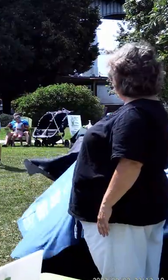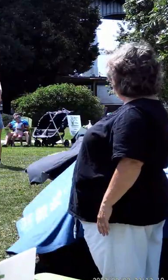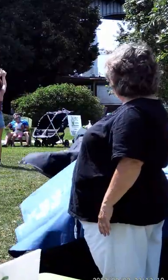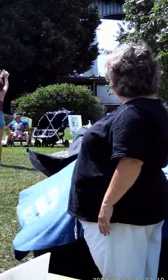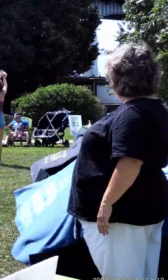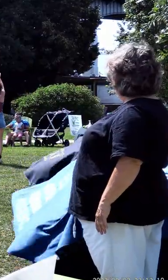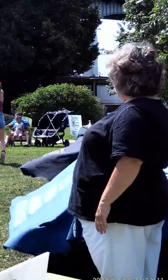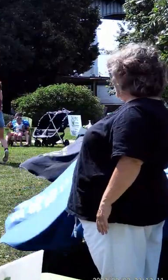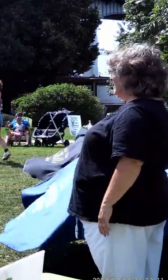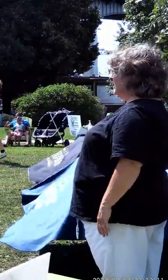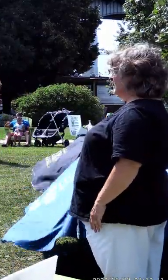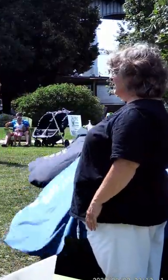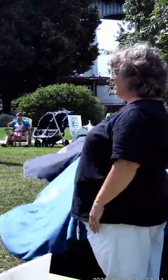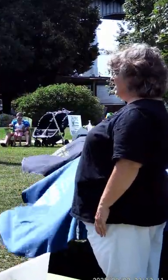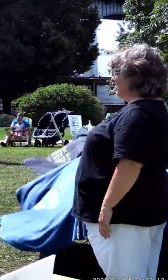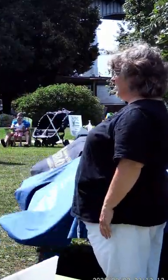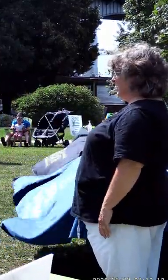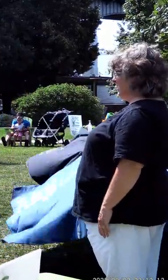long.